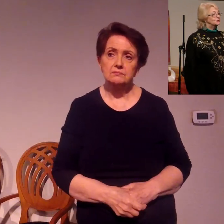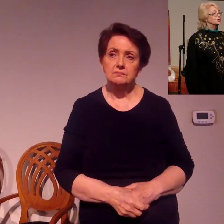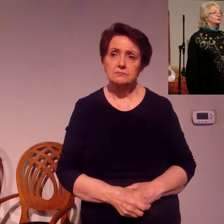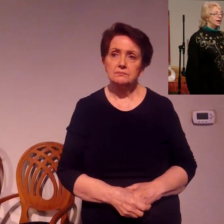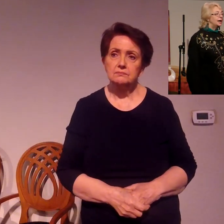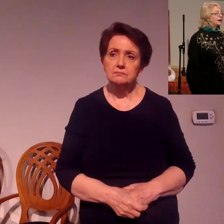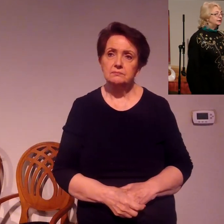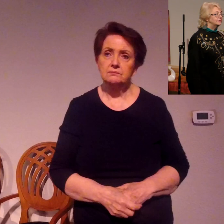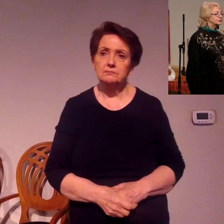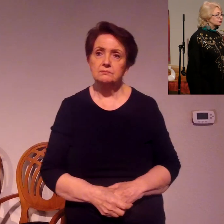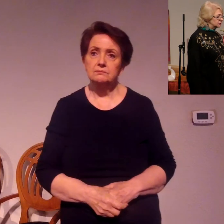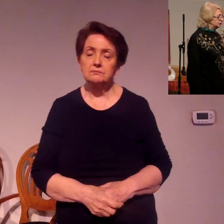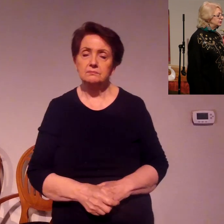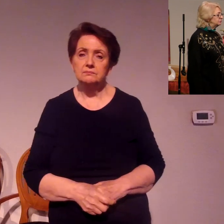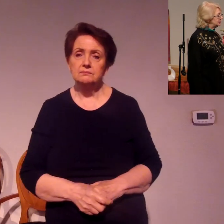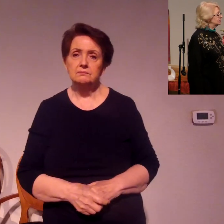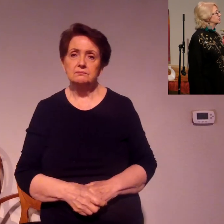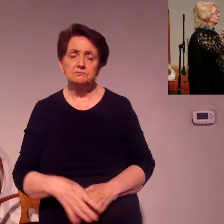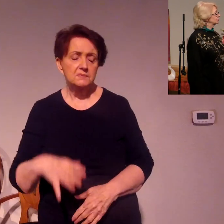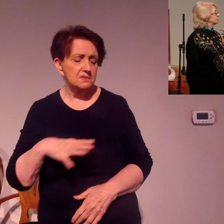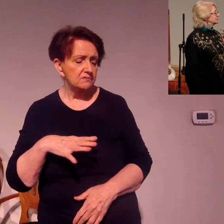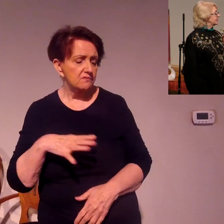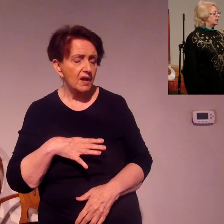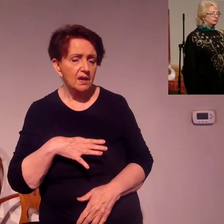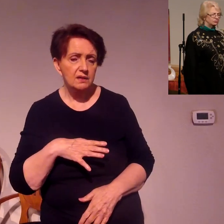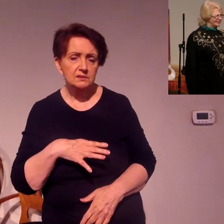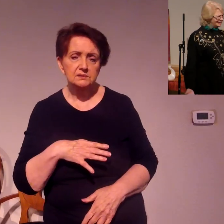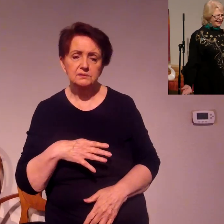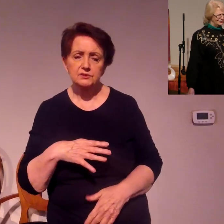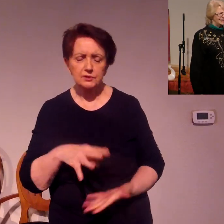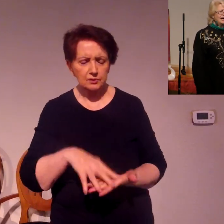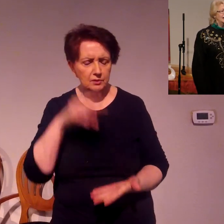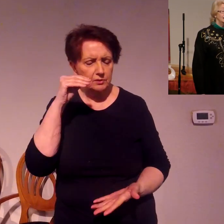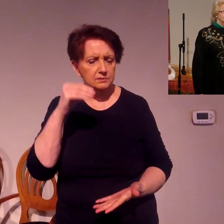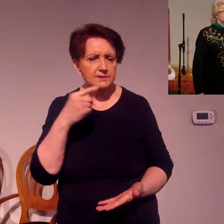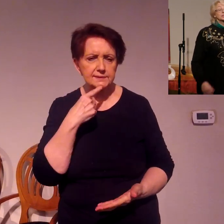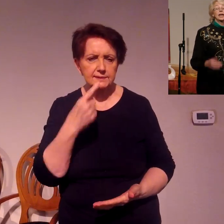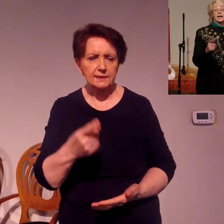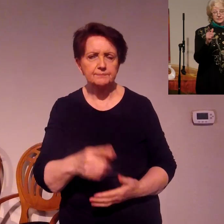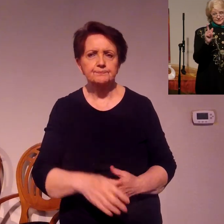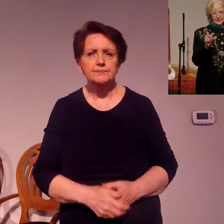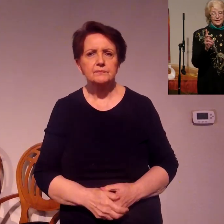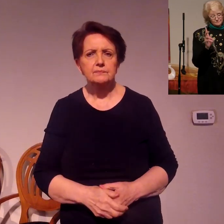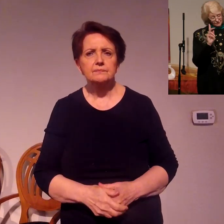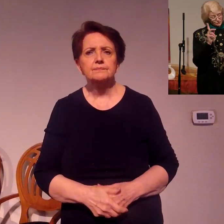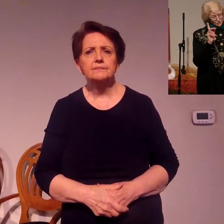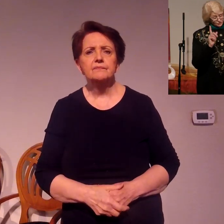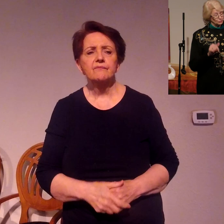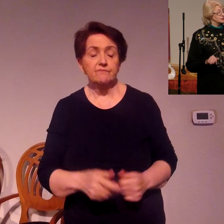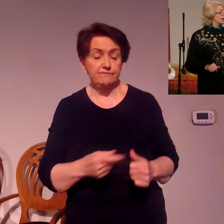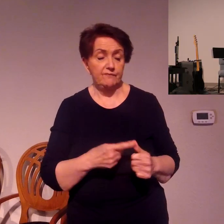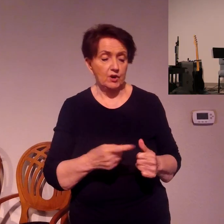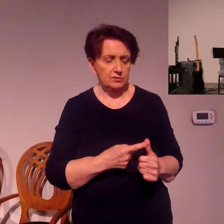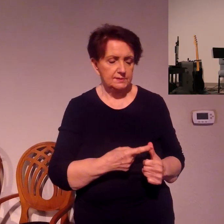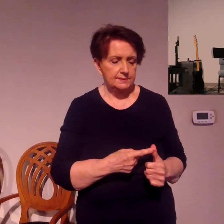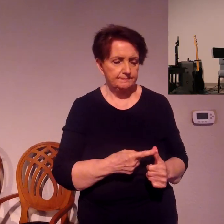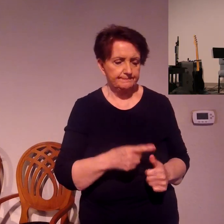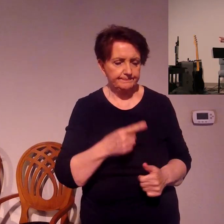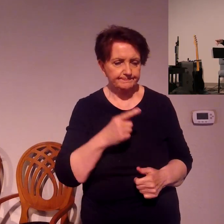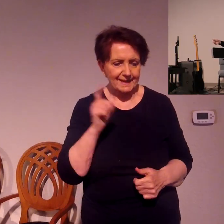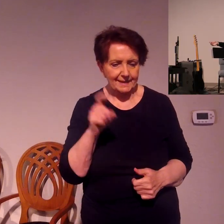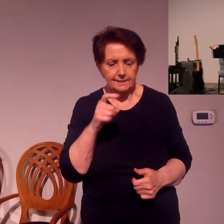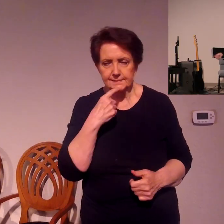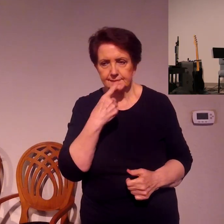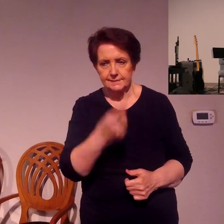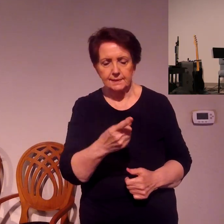And it was okay to really begin to learn to say, no, really, I don't have... First, I had to say, my first was, I don't have